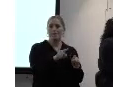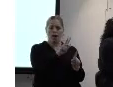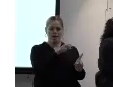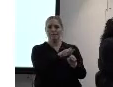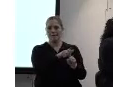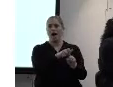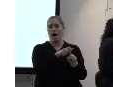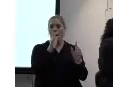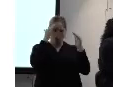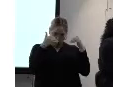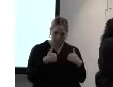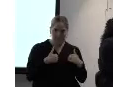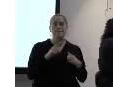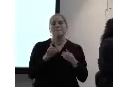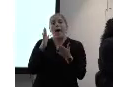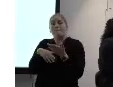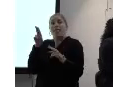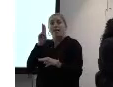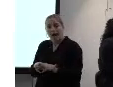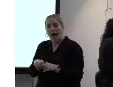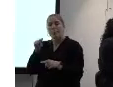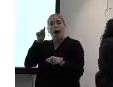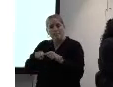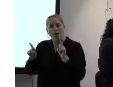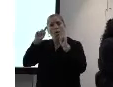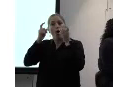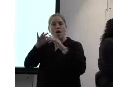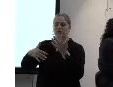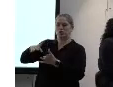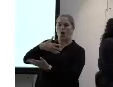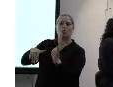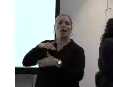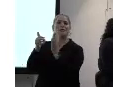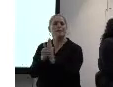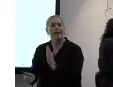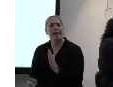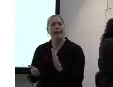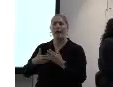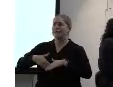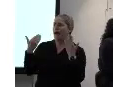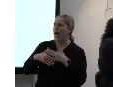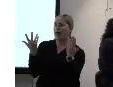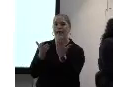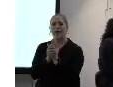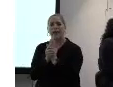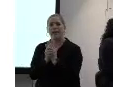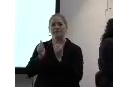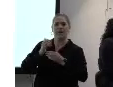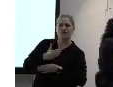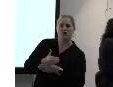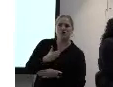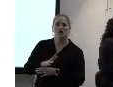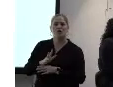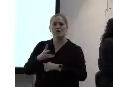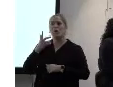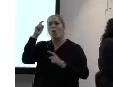language. Autism was still there, but it was these broad needs that affect daily functioning and performing at school and quality of life that